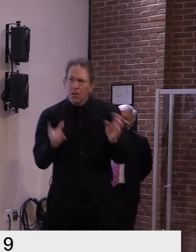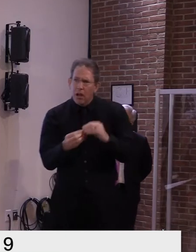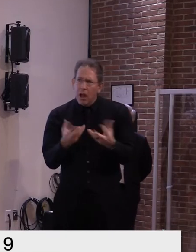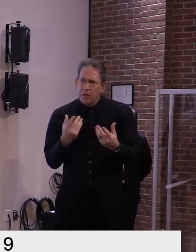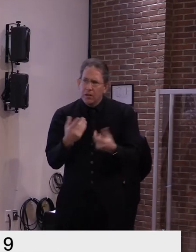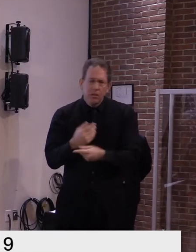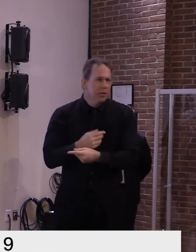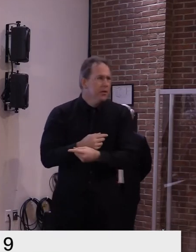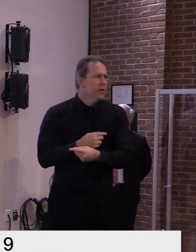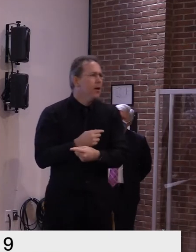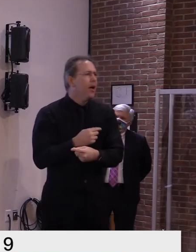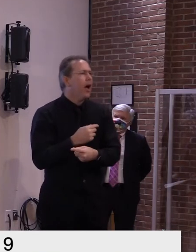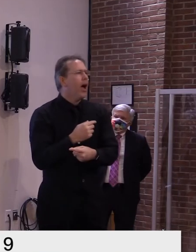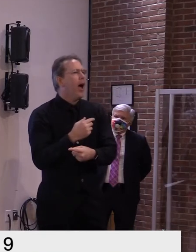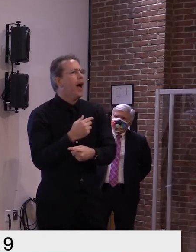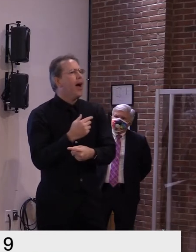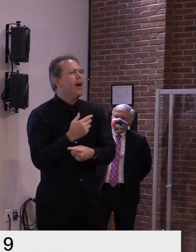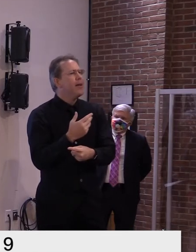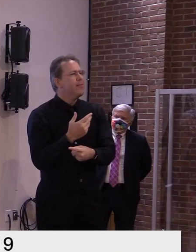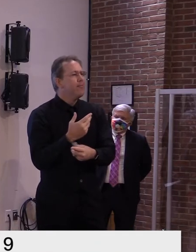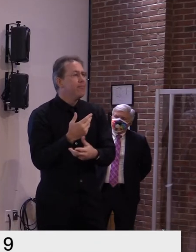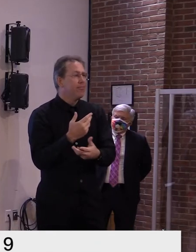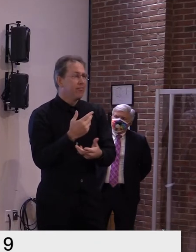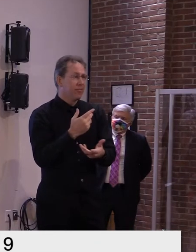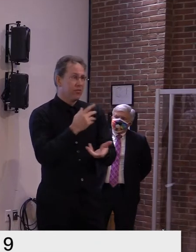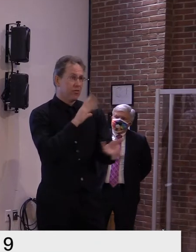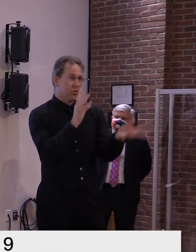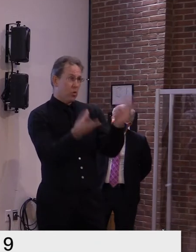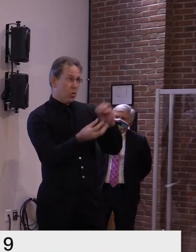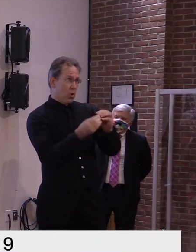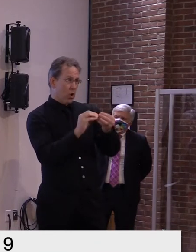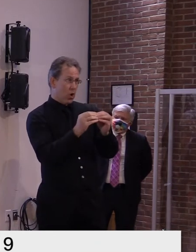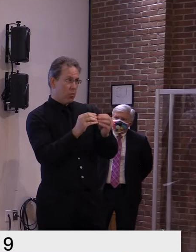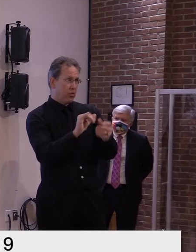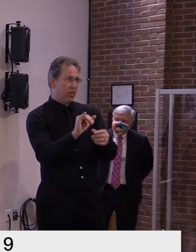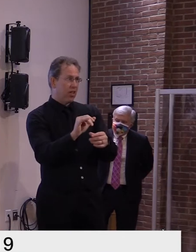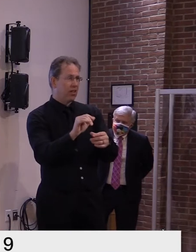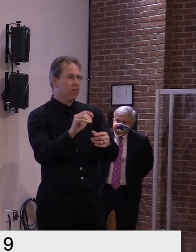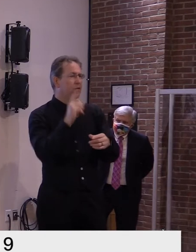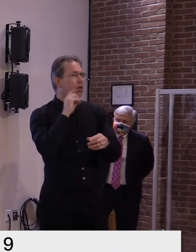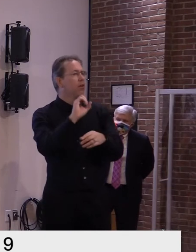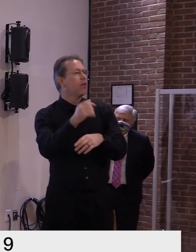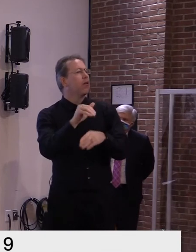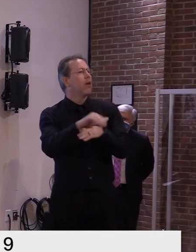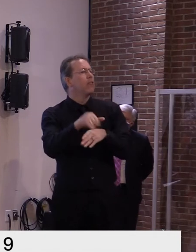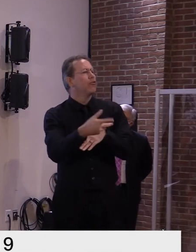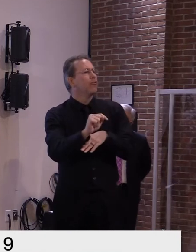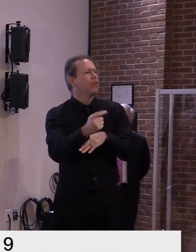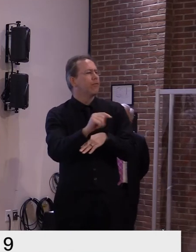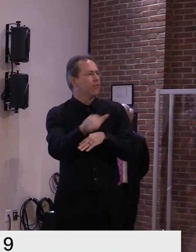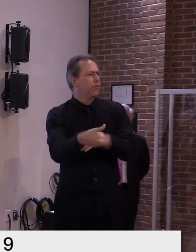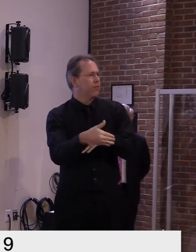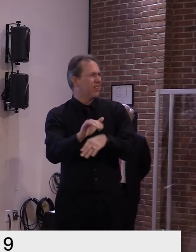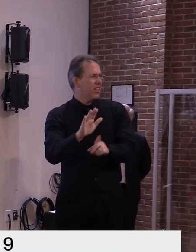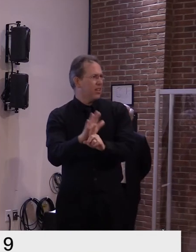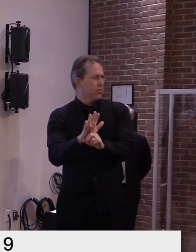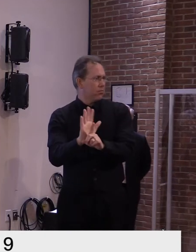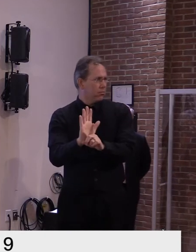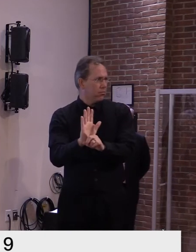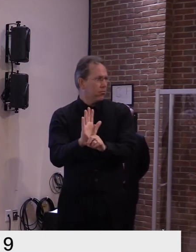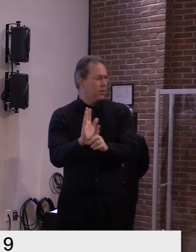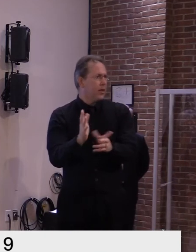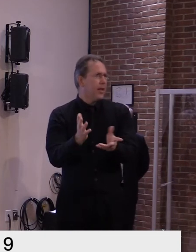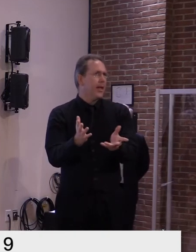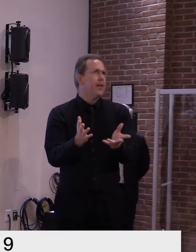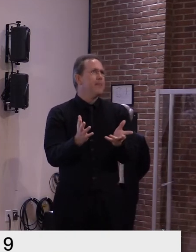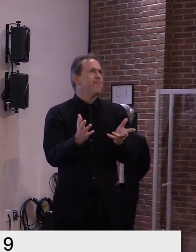That is the entire night shift for that barracks, as I understand it. But I should say that number is